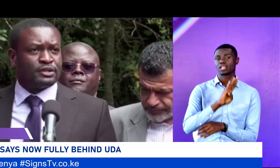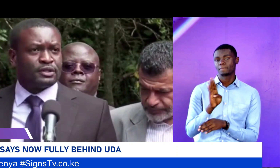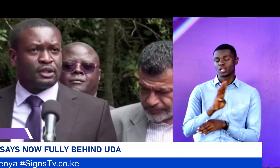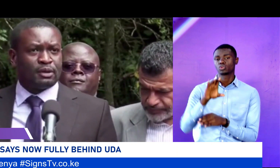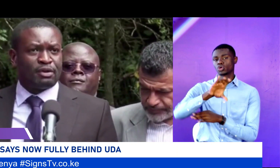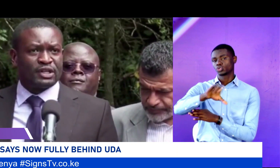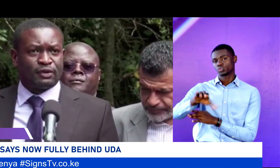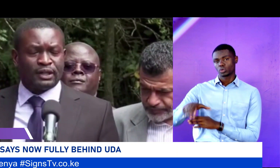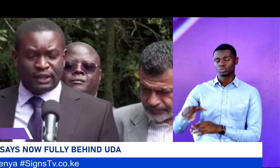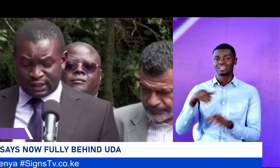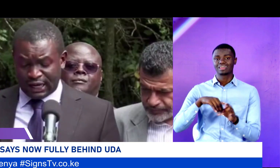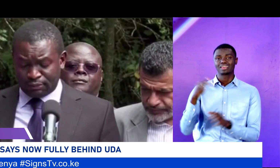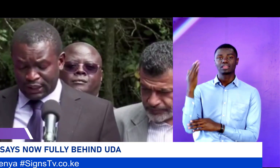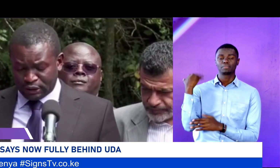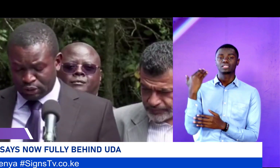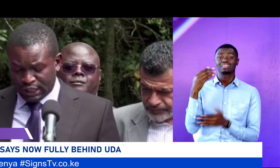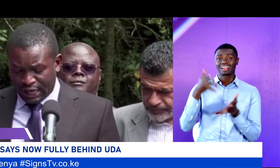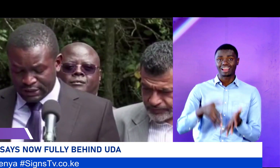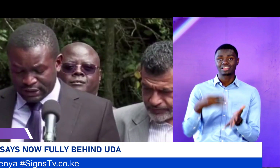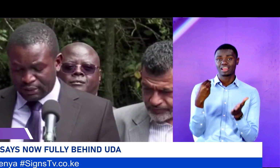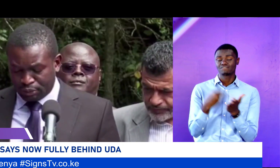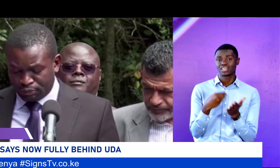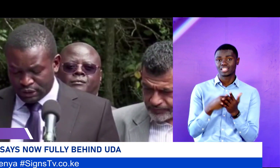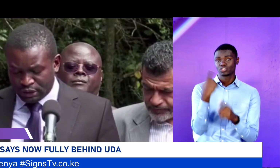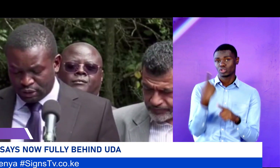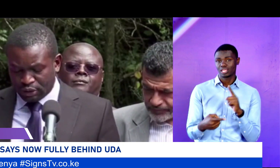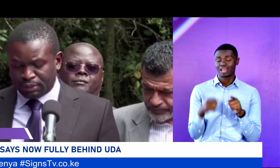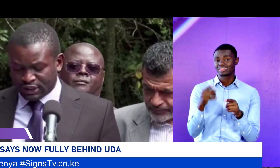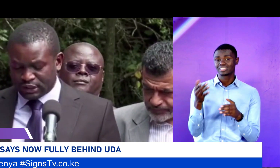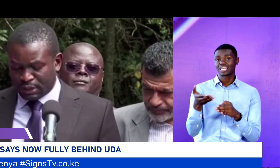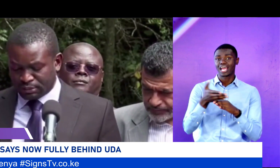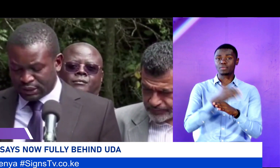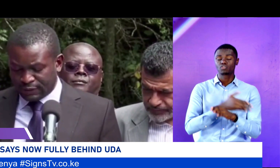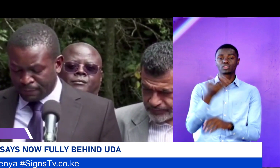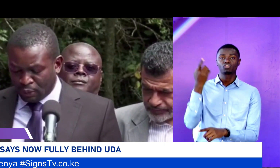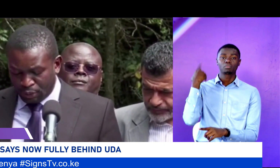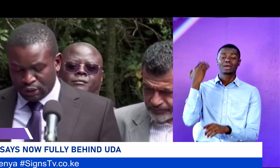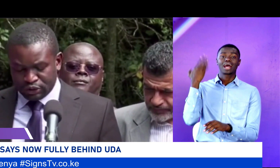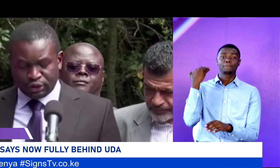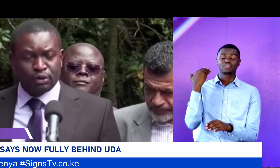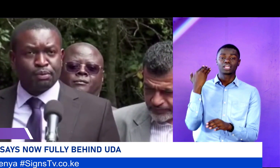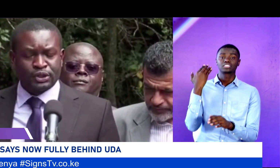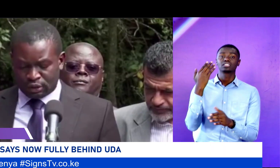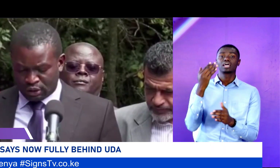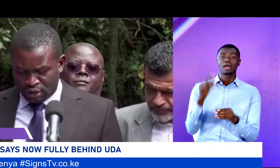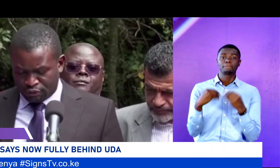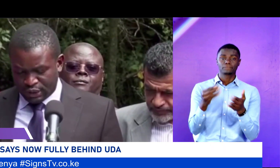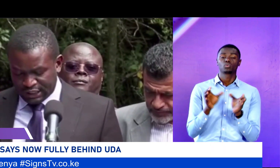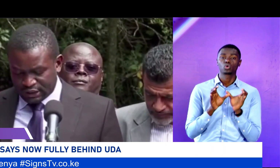counties in the current financial year as an improvement on the previous disbursement. We will continue pushing for the raising of